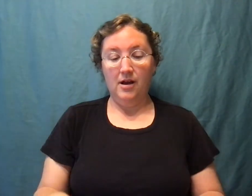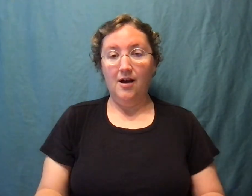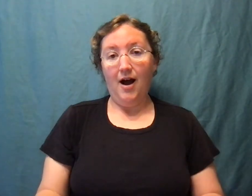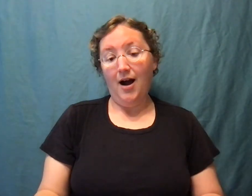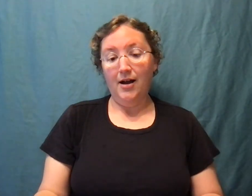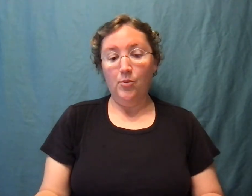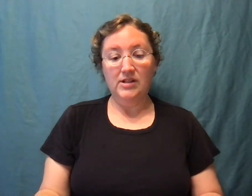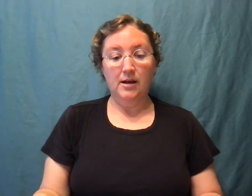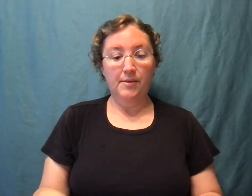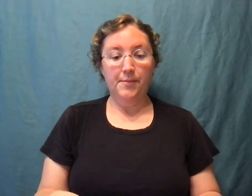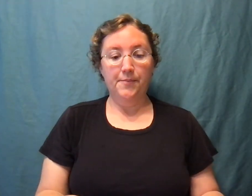hi, what's up?